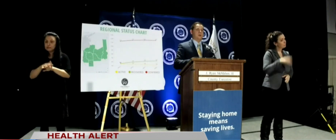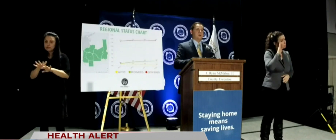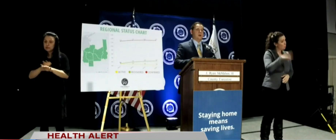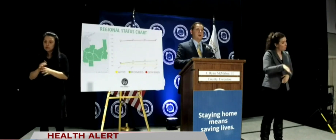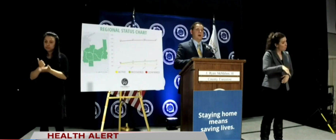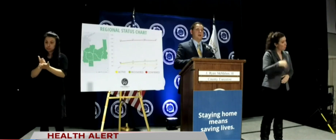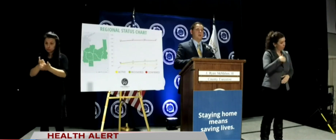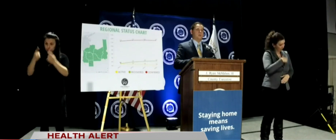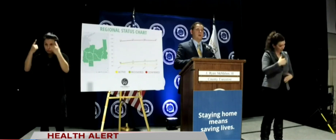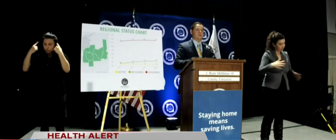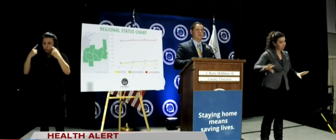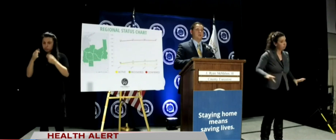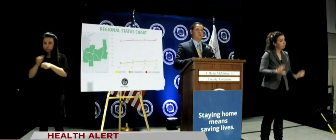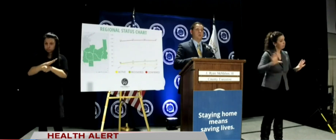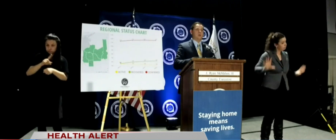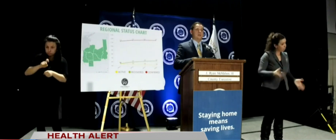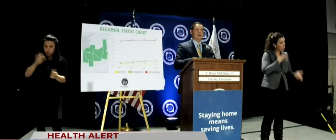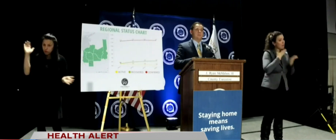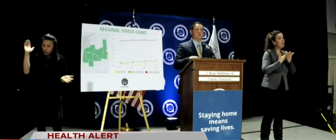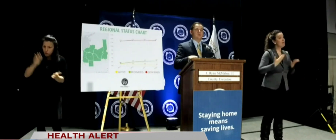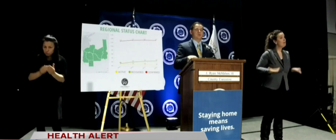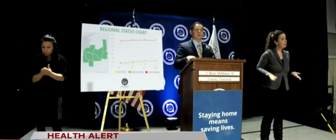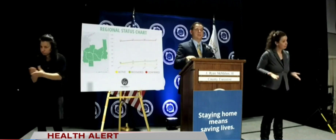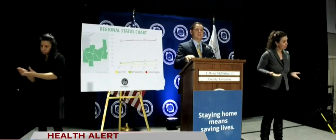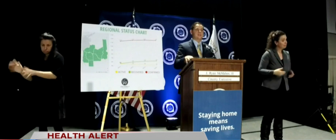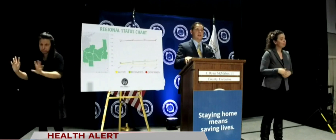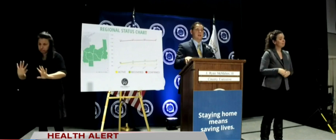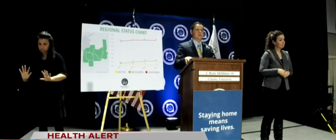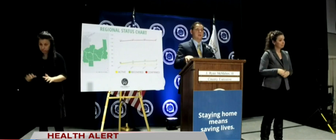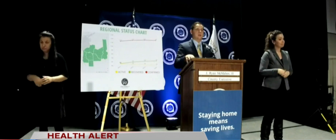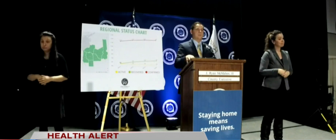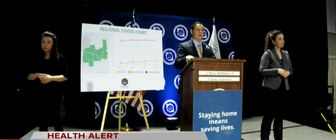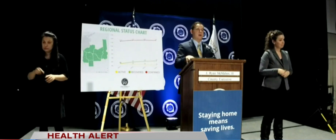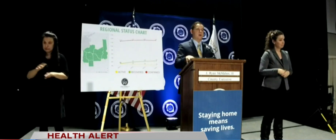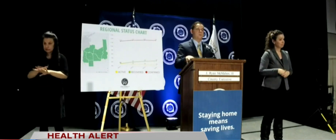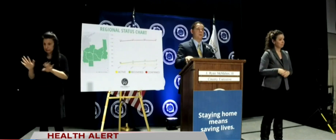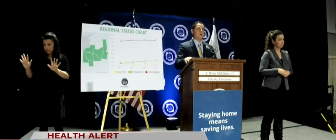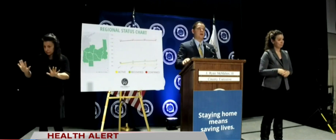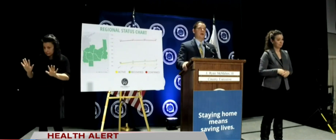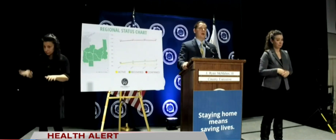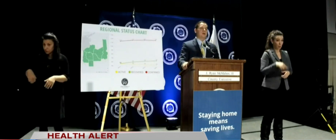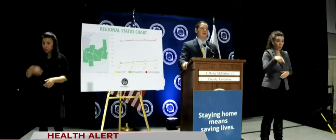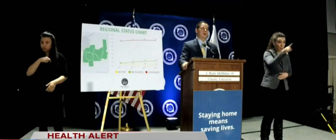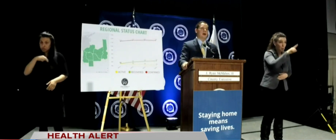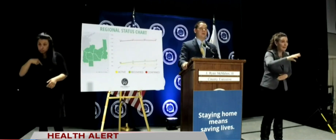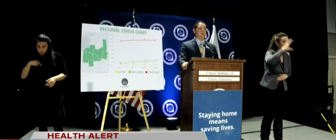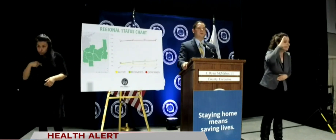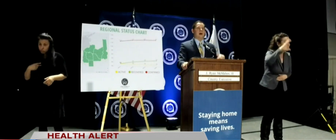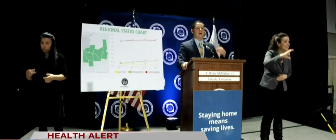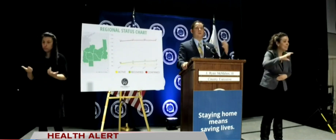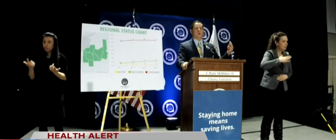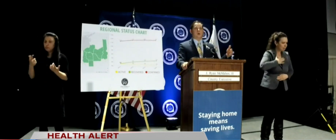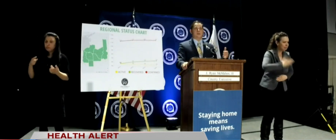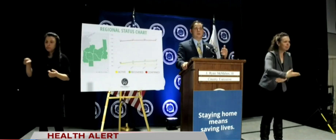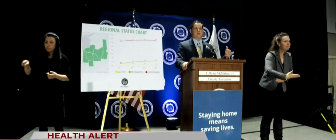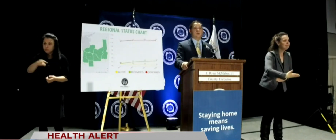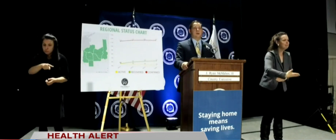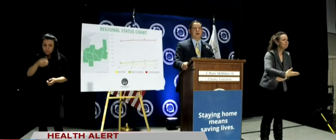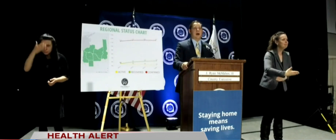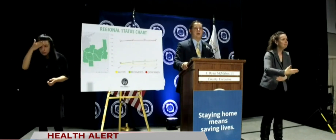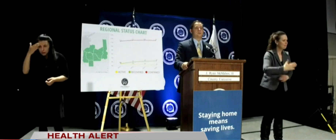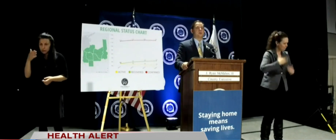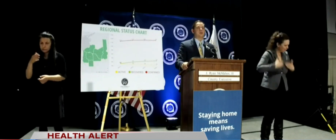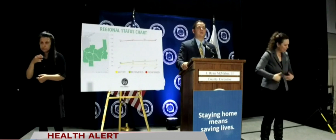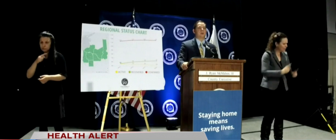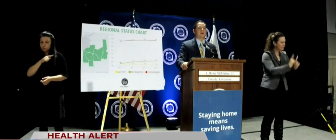department and our medical professionals more time to treat the sick so they get better and get people out of quarantine.